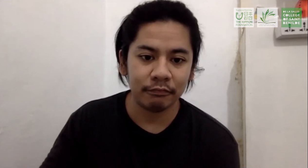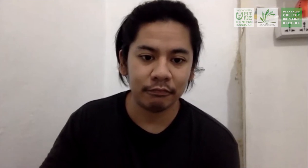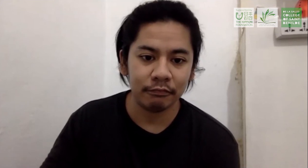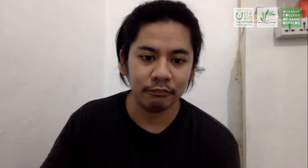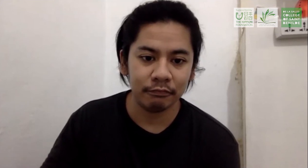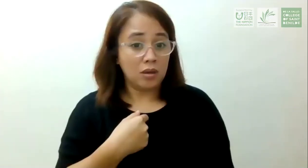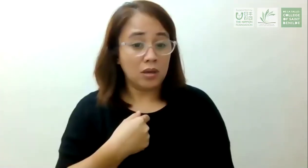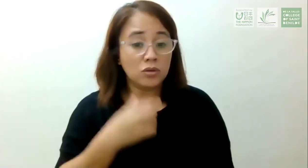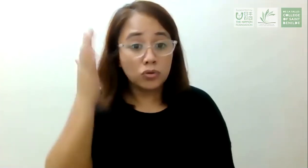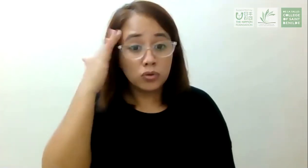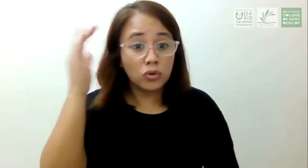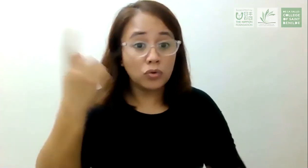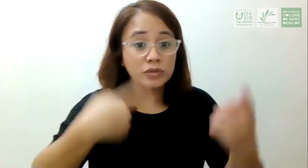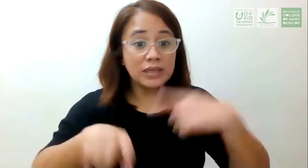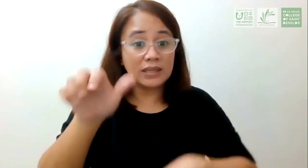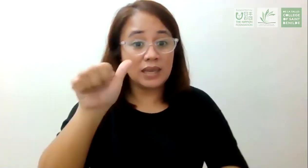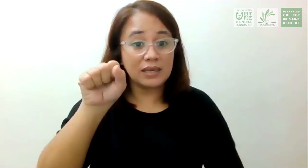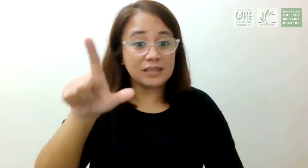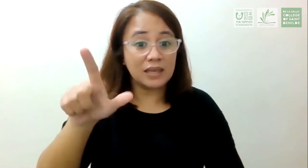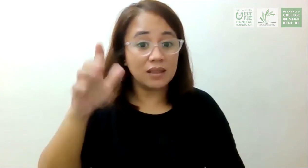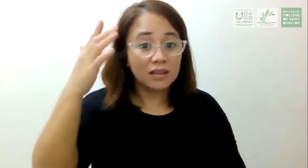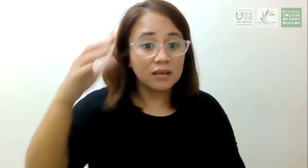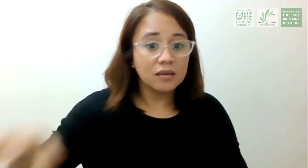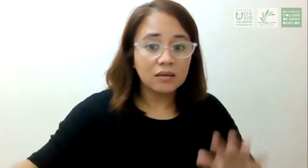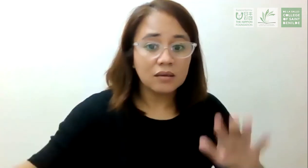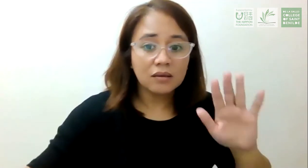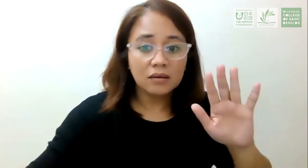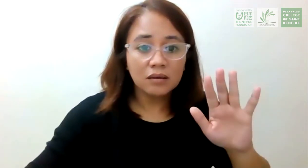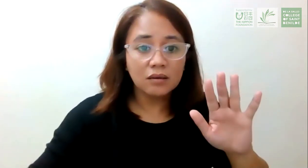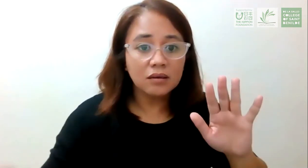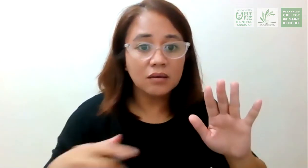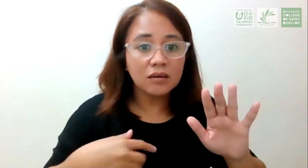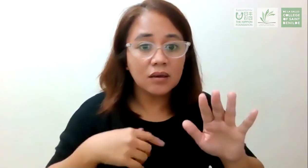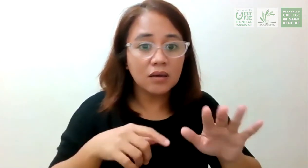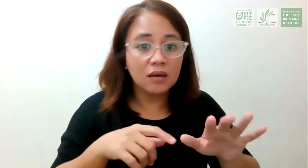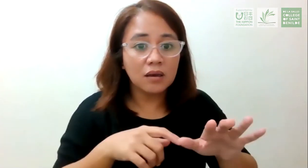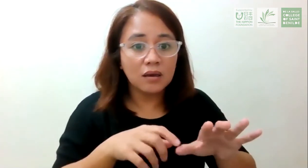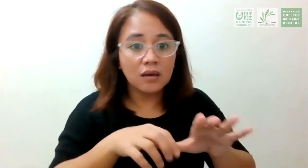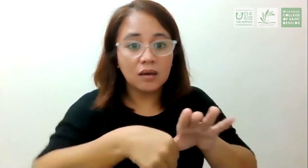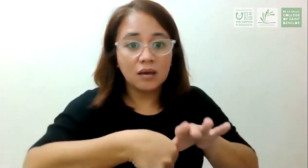in ASL? I don't know you have it or not in Filipino Sign Language.